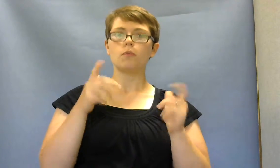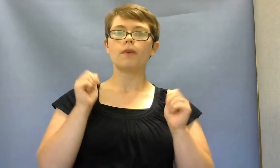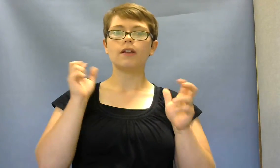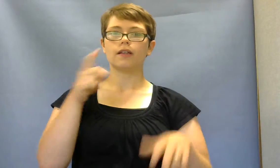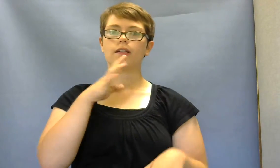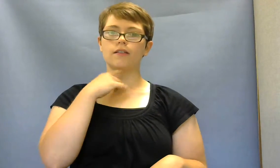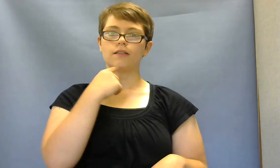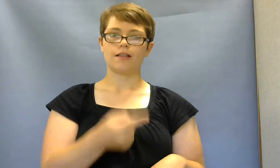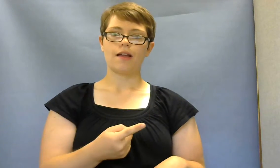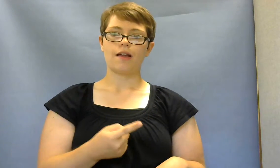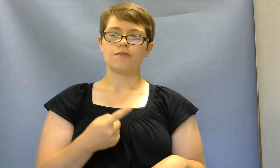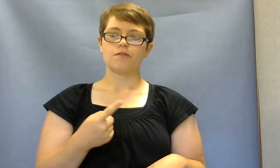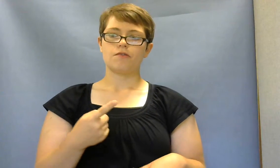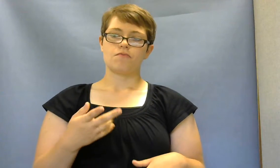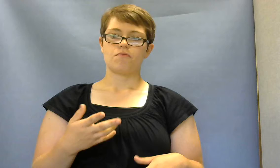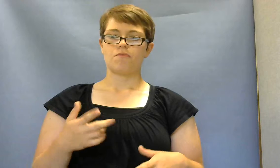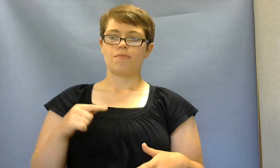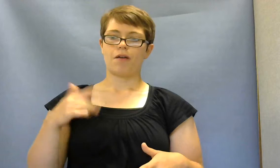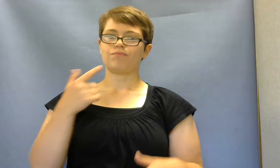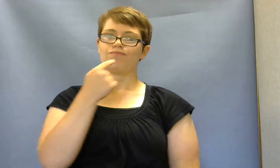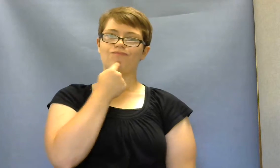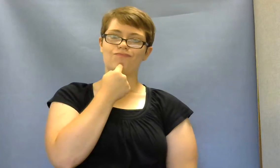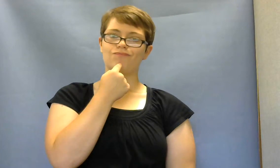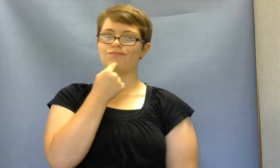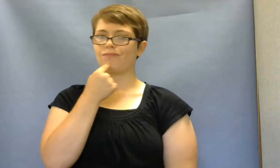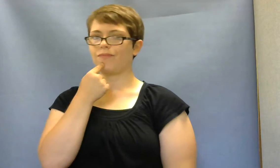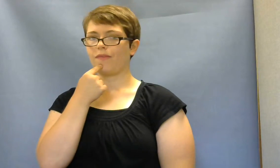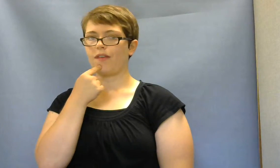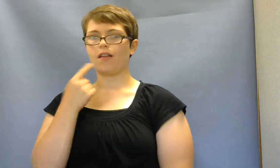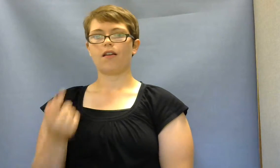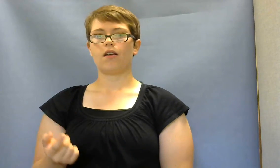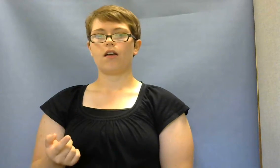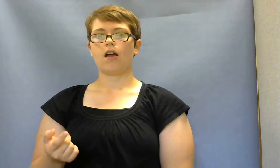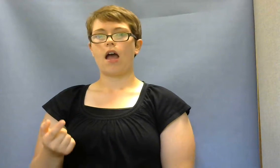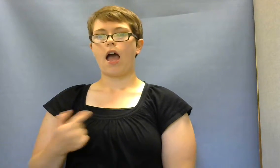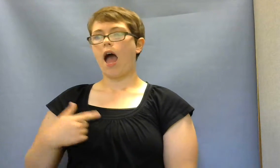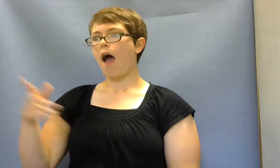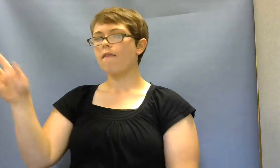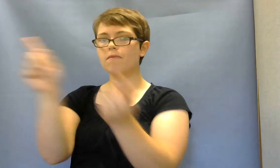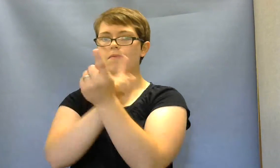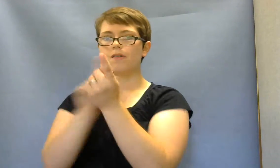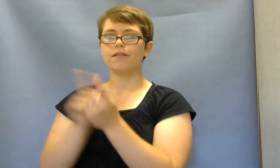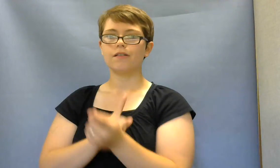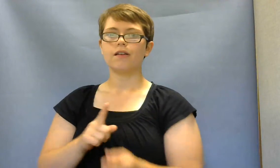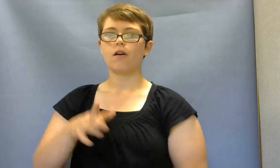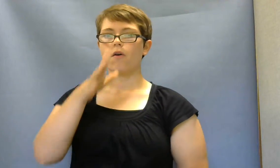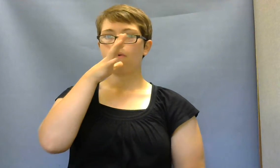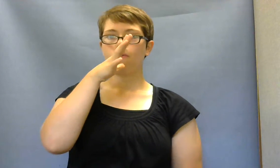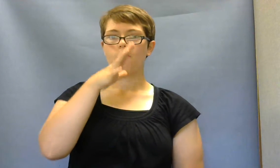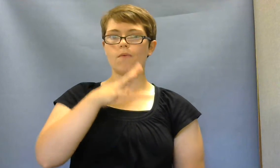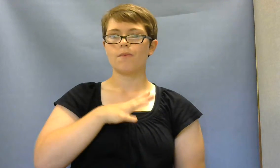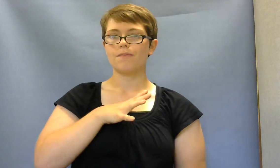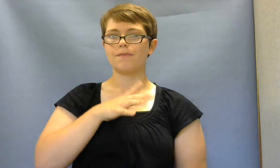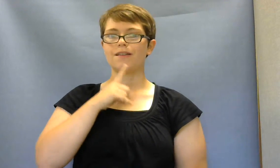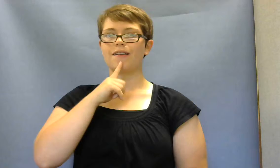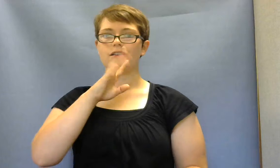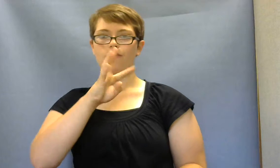and 40-year-old women who still remember what their fathers told them that they wish they never heard. Words are